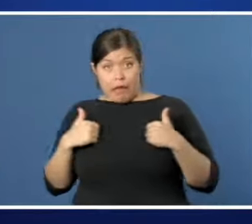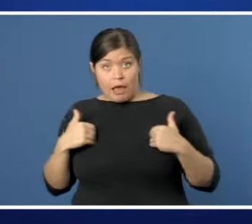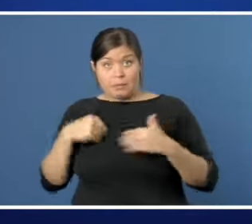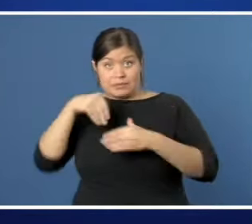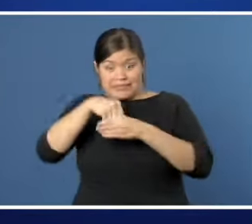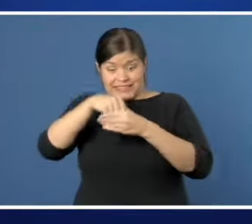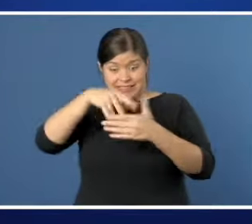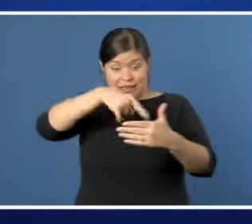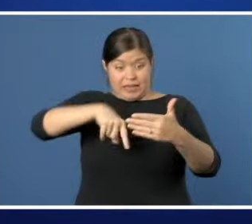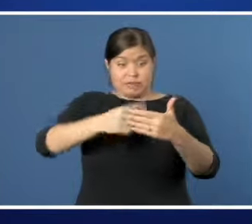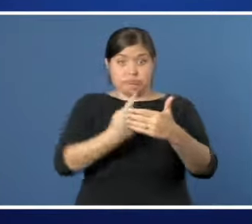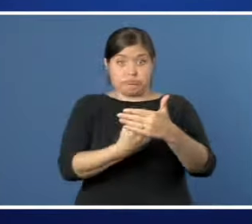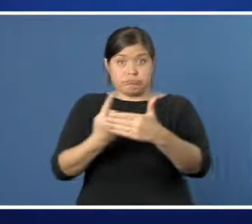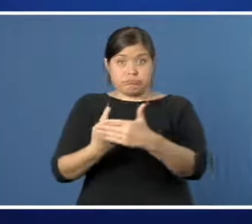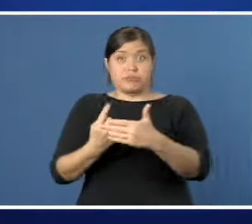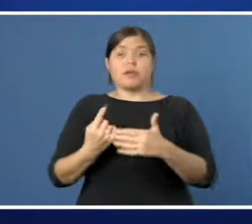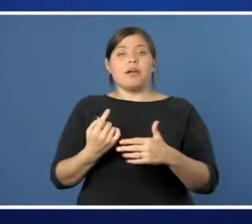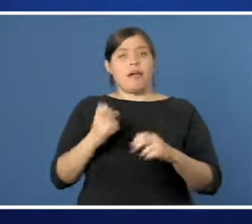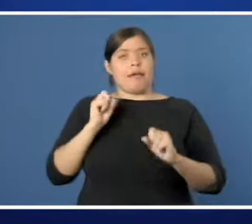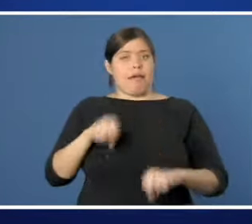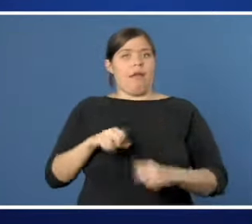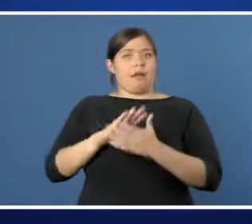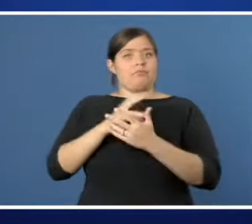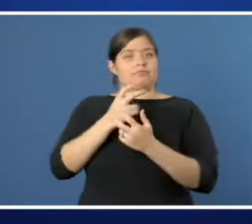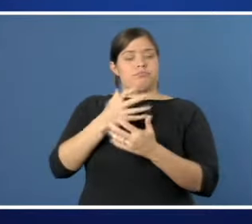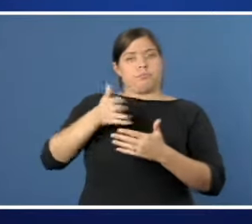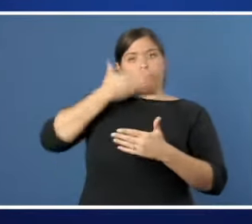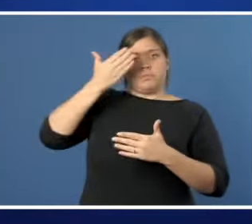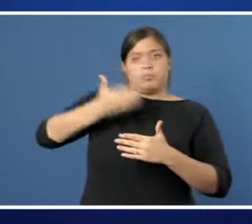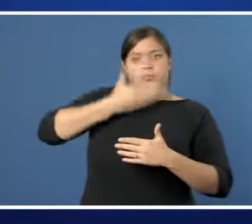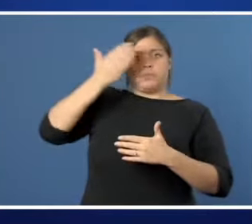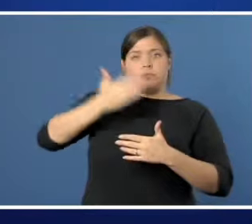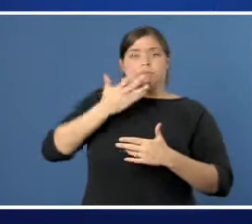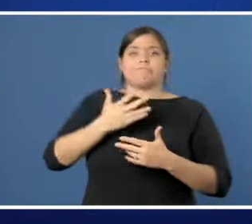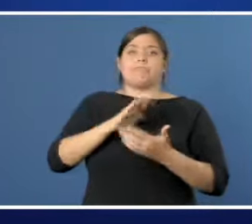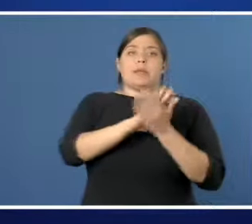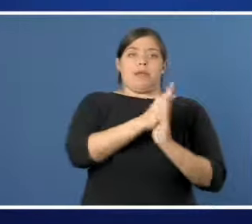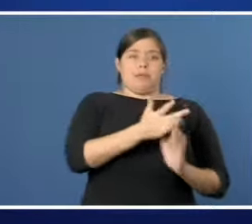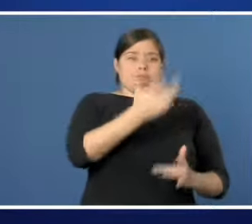People and animals in these spaces can be poisoned by breathing it.